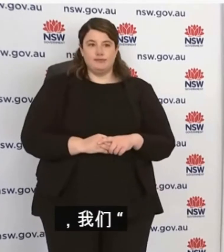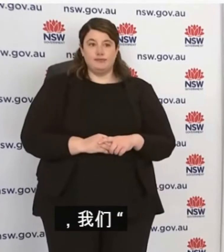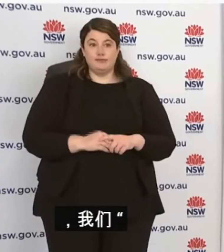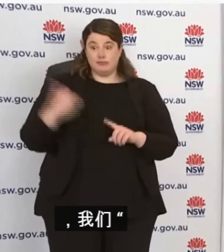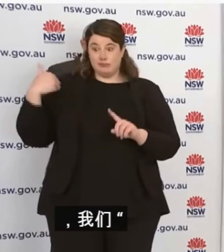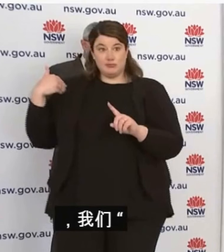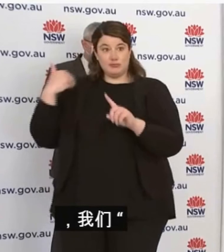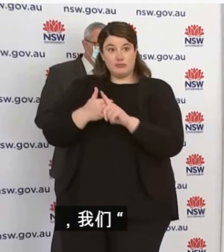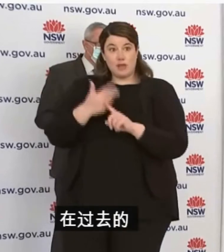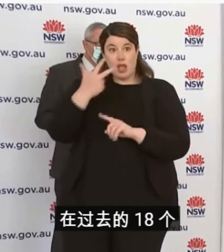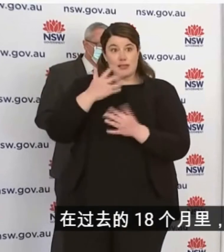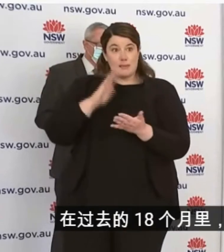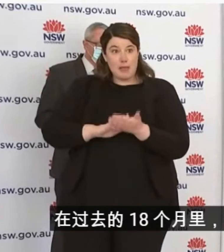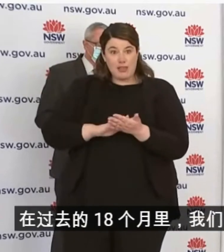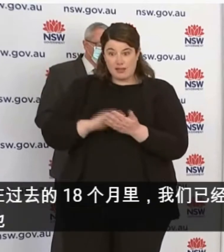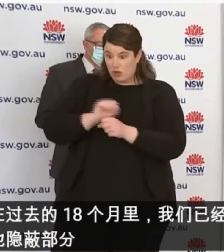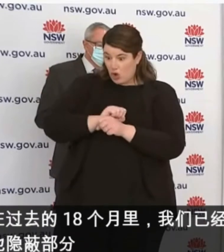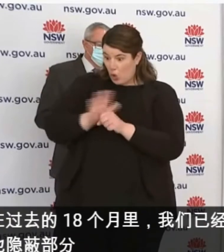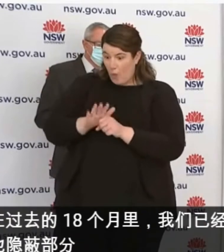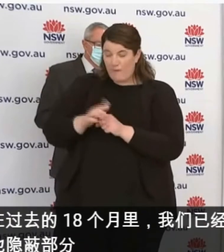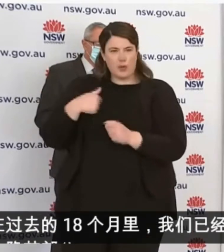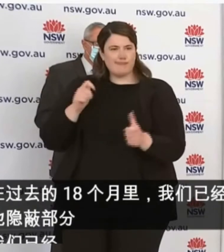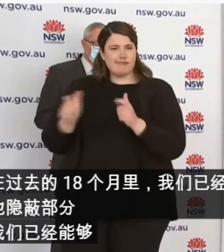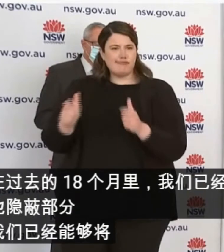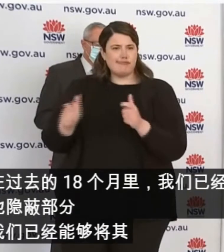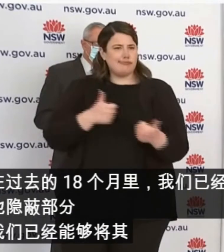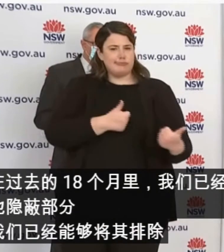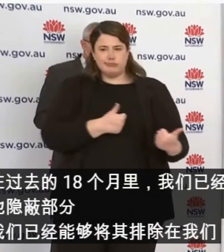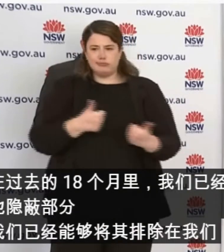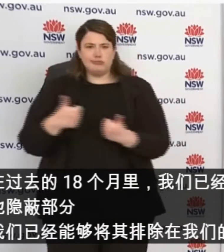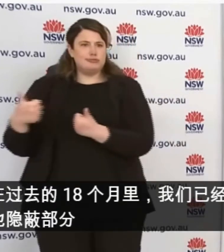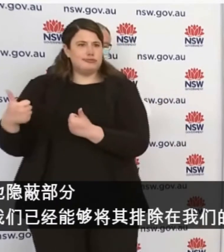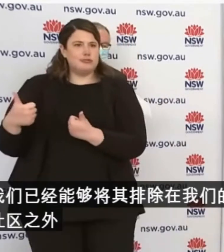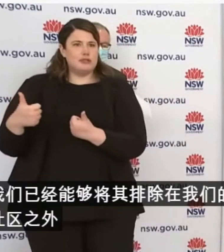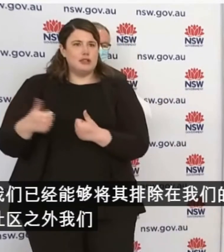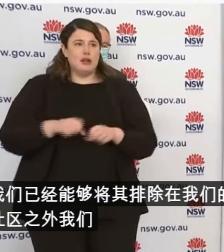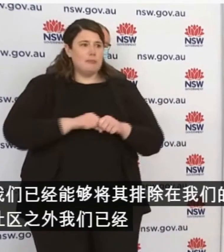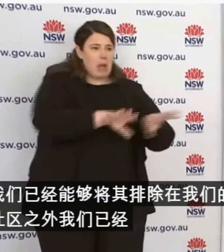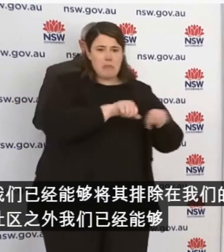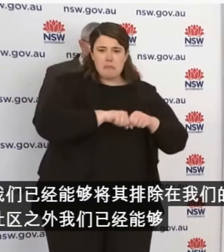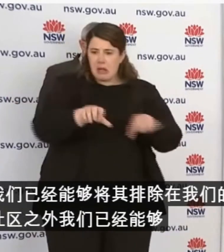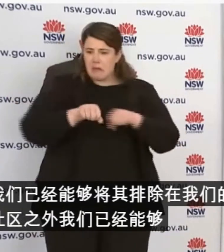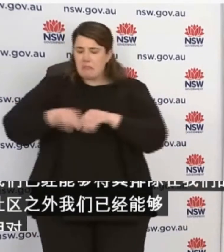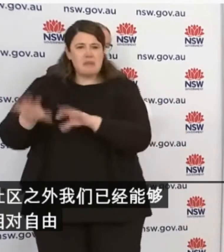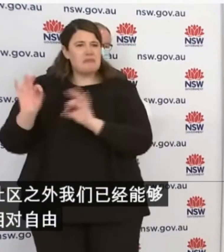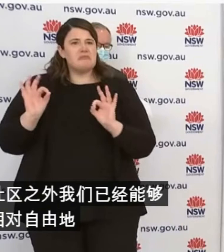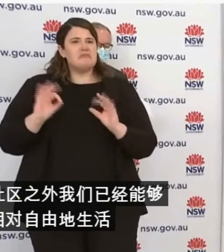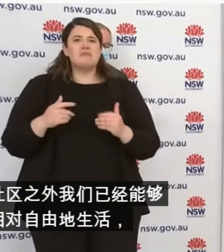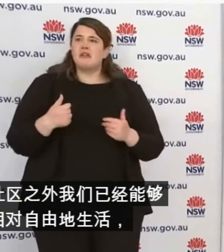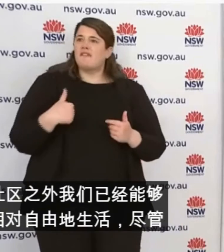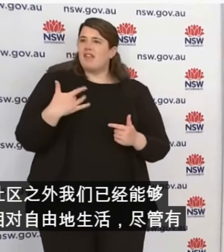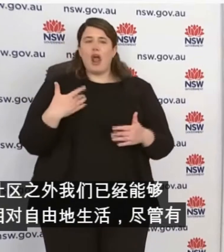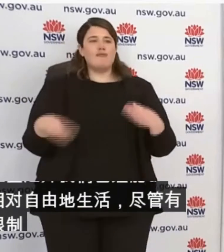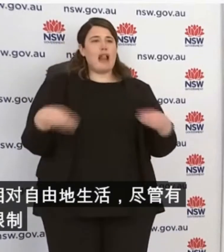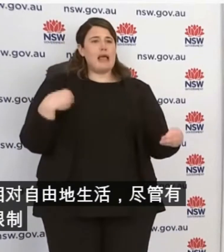of COVID on its head in New South Wales for the last 18 months. We've been able to keep it out of our communities. We've been able to live relatively